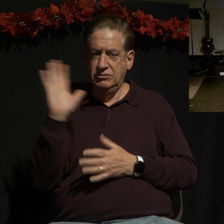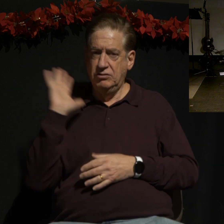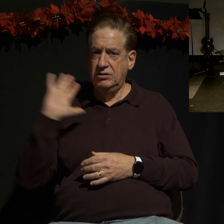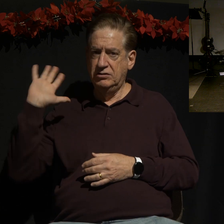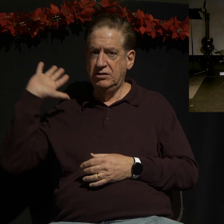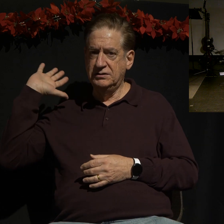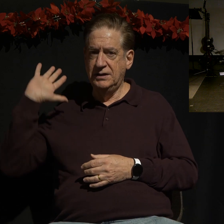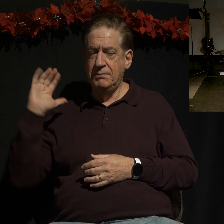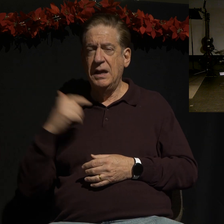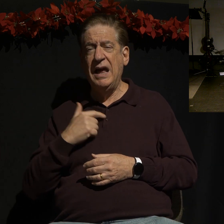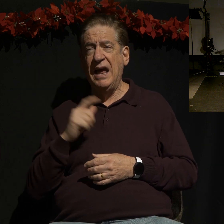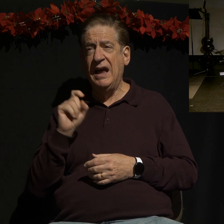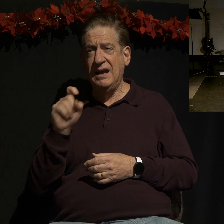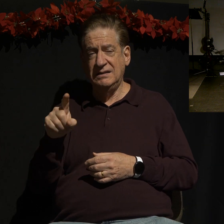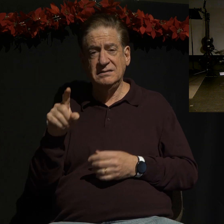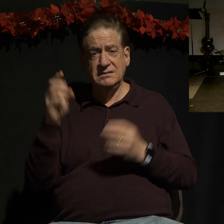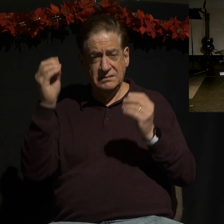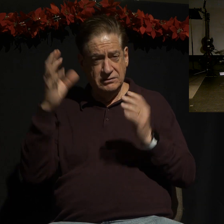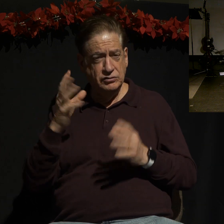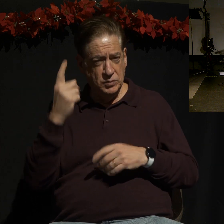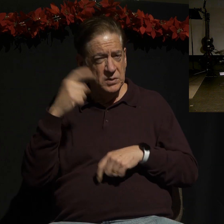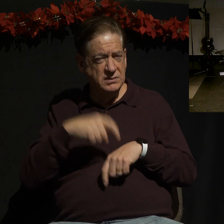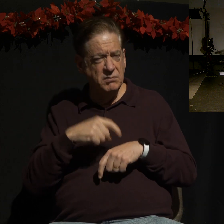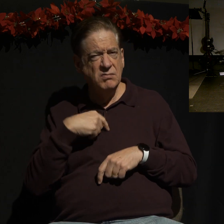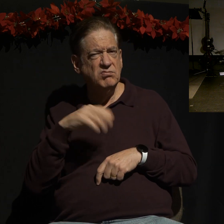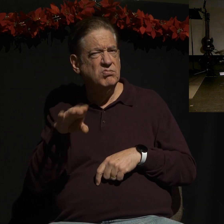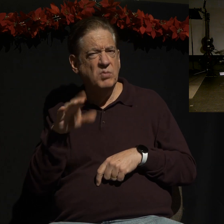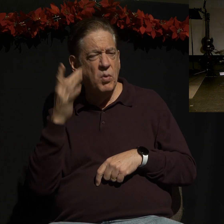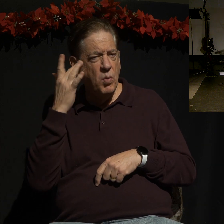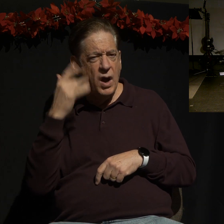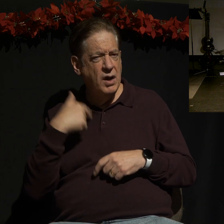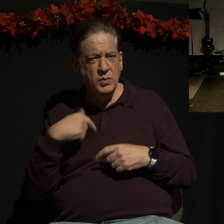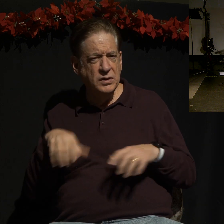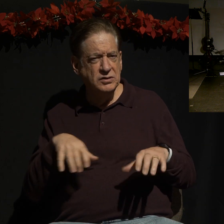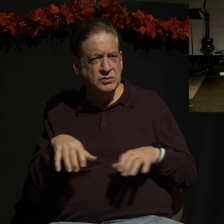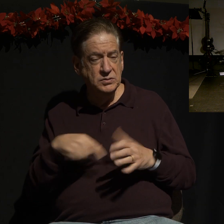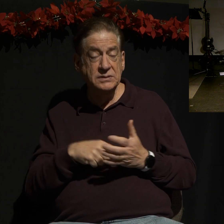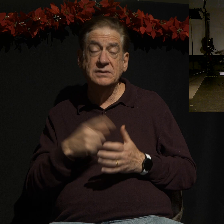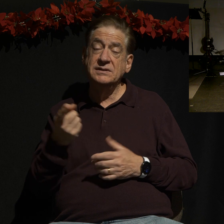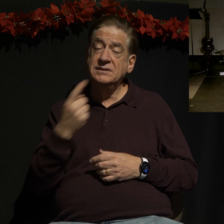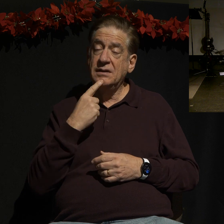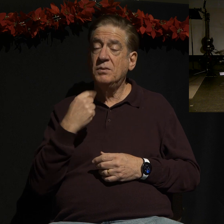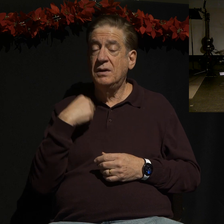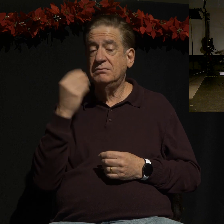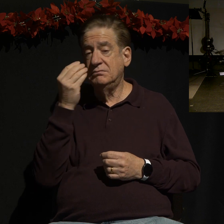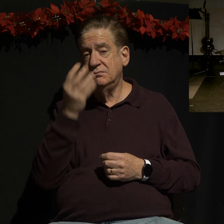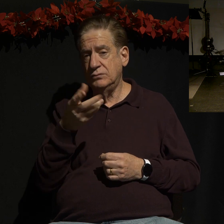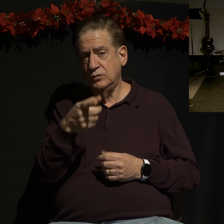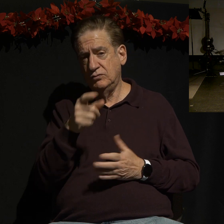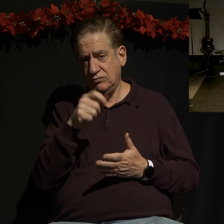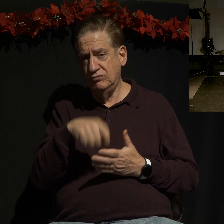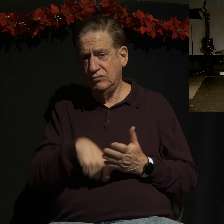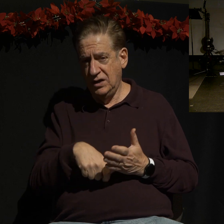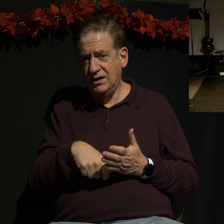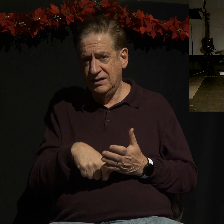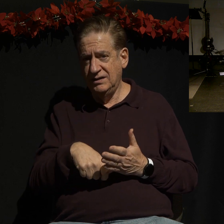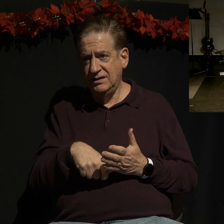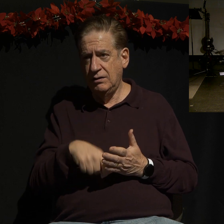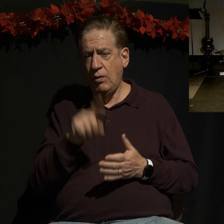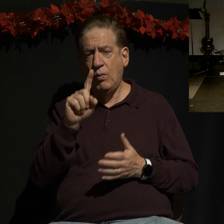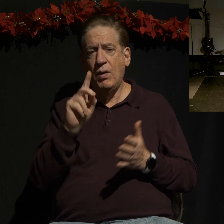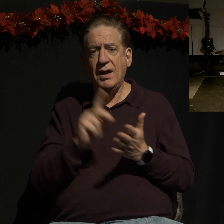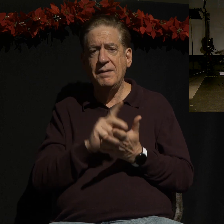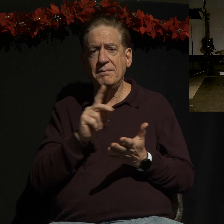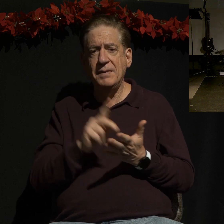and I asked the teacher this thing one time. I was like, hey, why do they do this? And he was like, well, I'll tell you what. I want you to write a